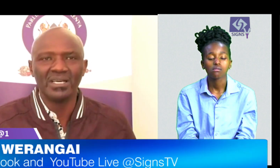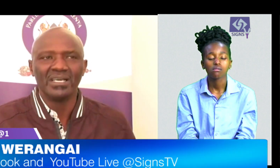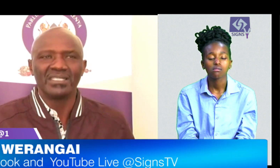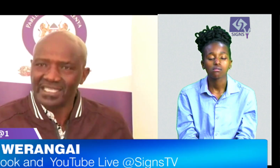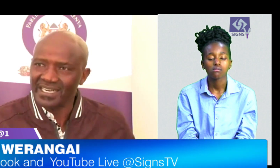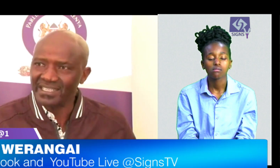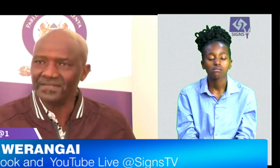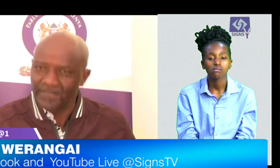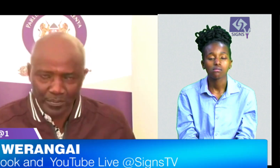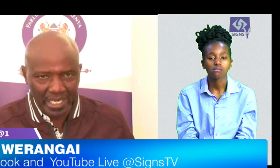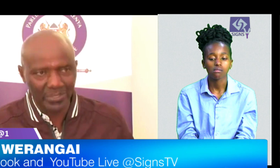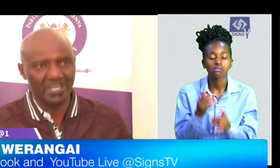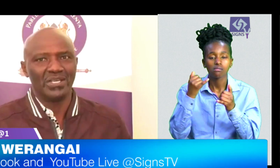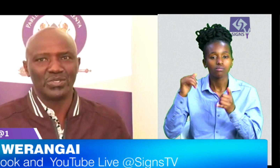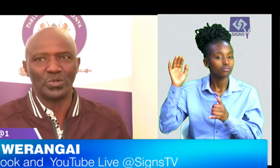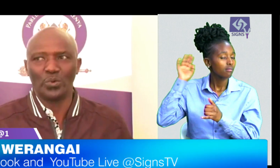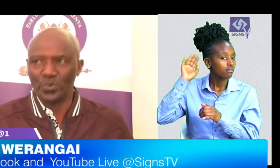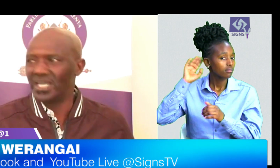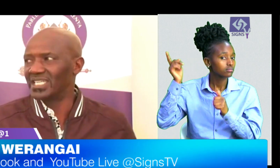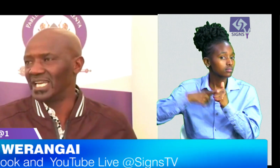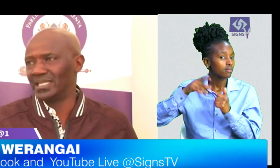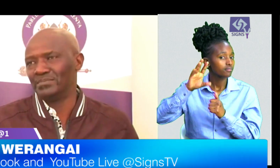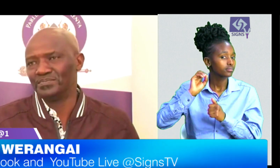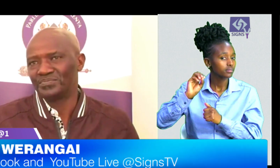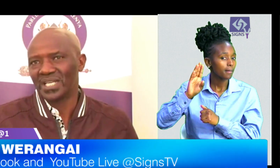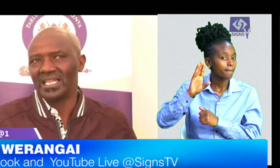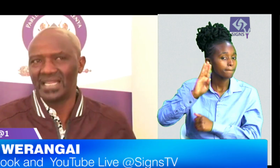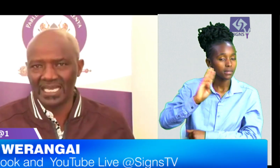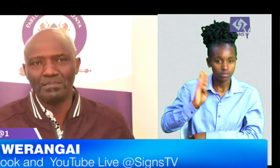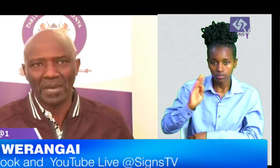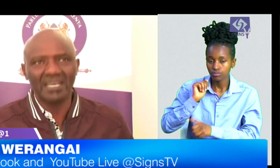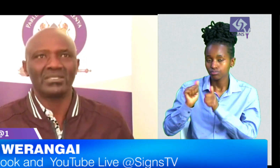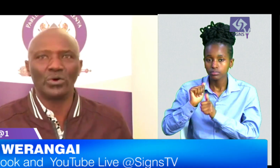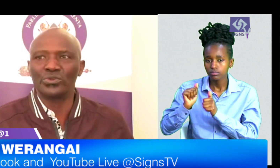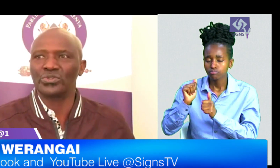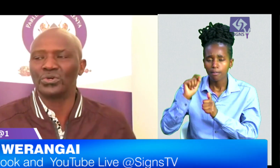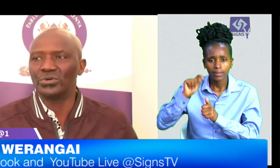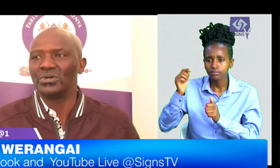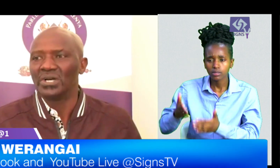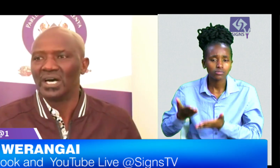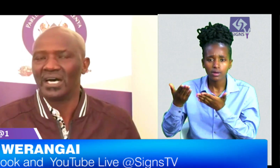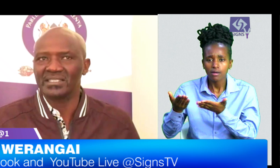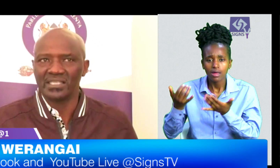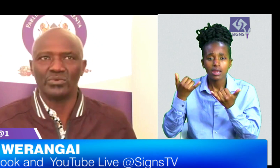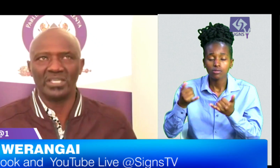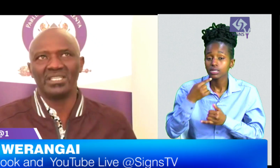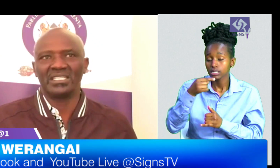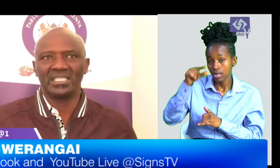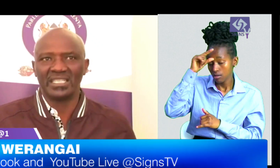a whopping 650 billion. So we are telling them they must also see to it that in